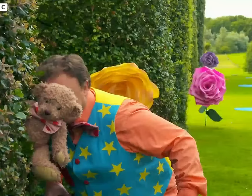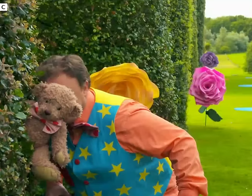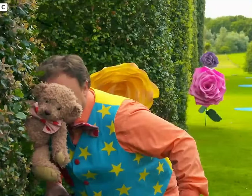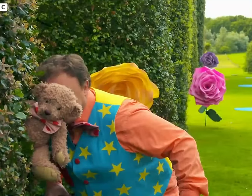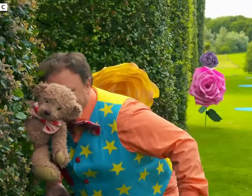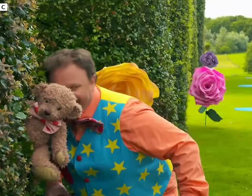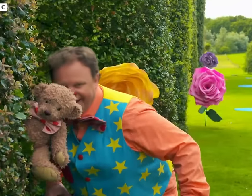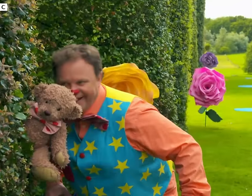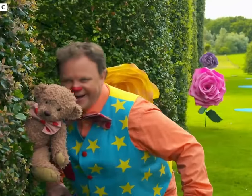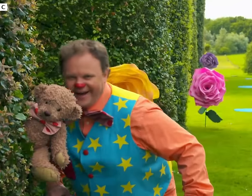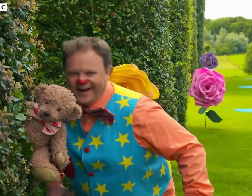Hello, Mr. Tumble.